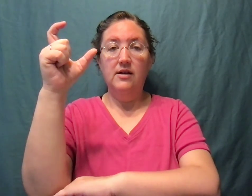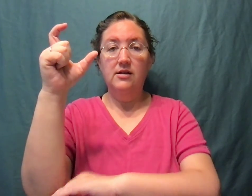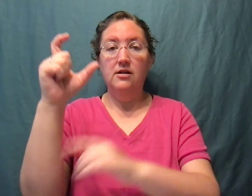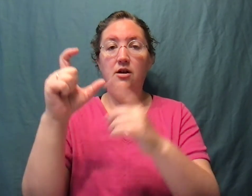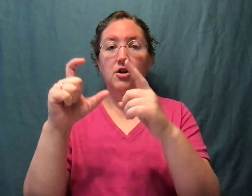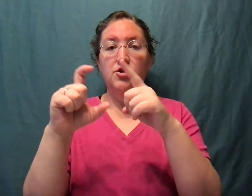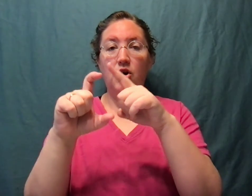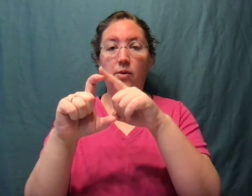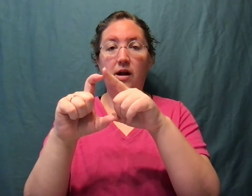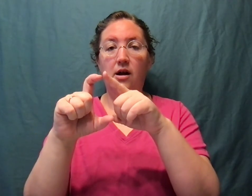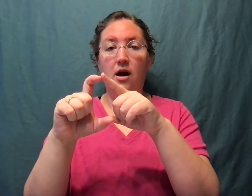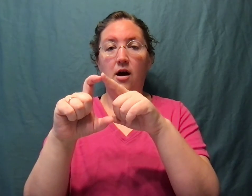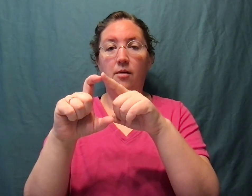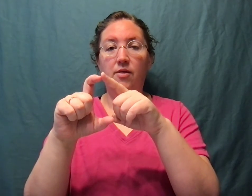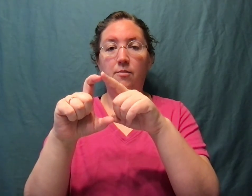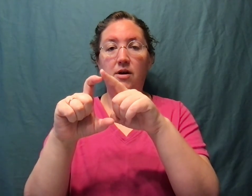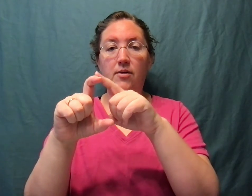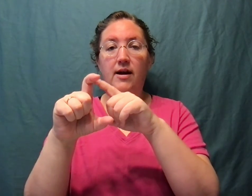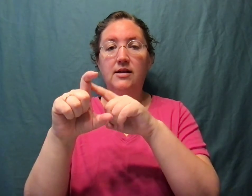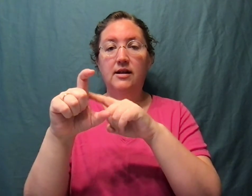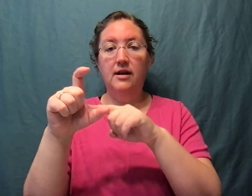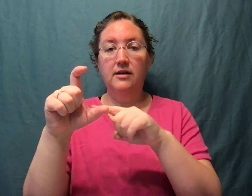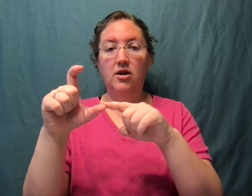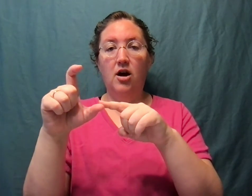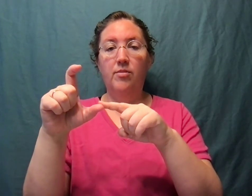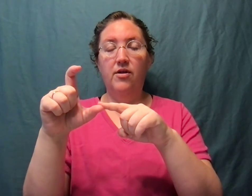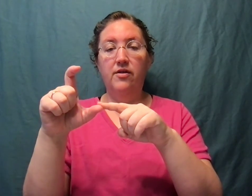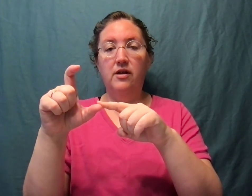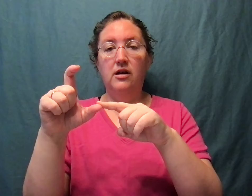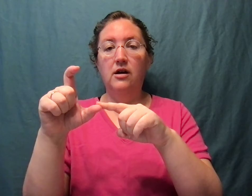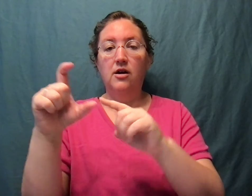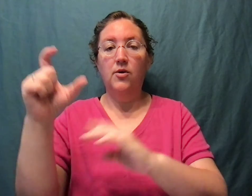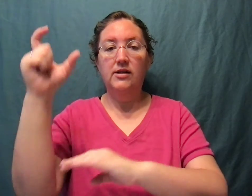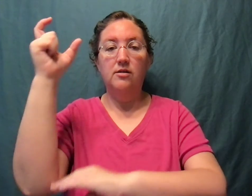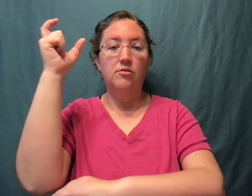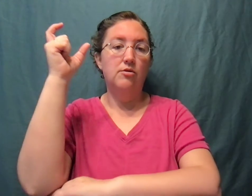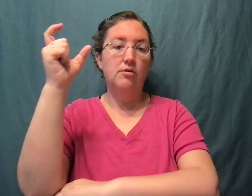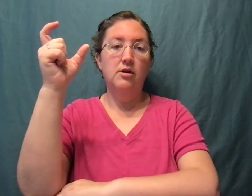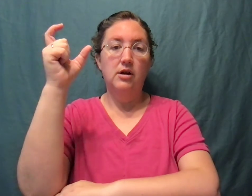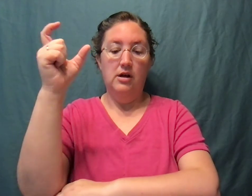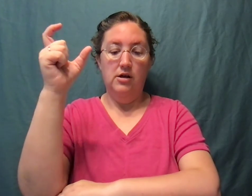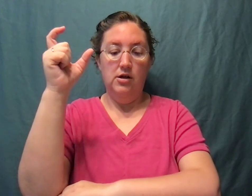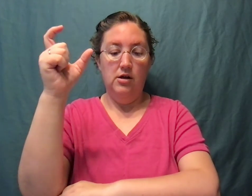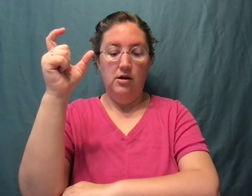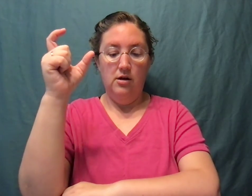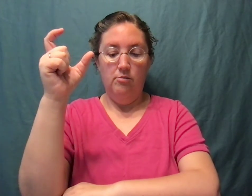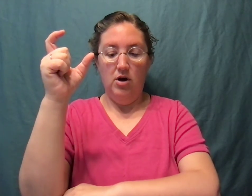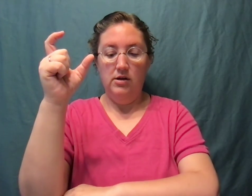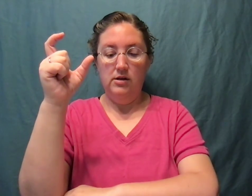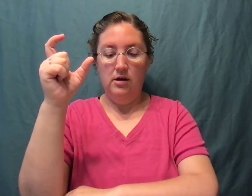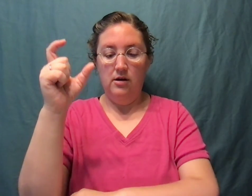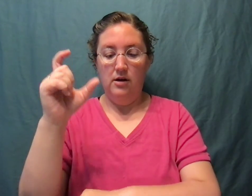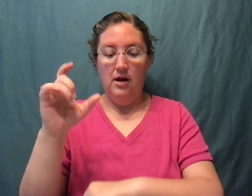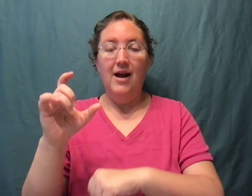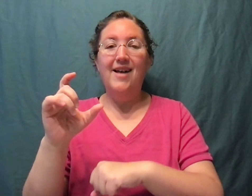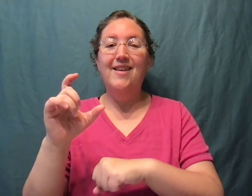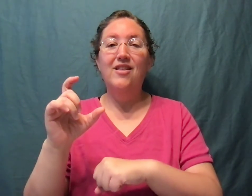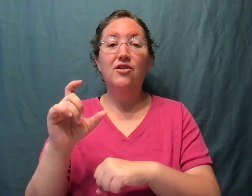this, showing the minaret, and then at the top the crescent moon. Mosque. And then there's